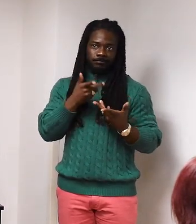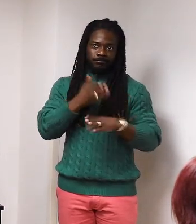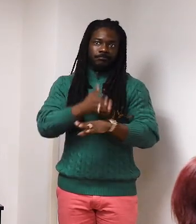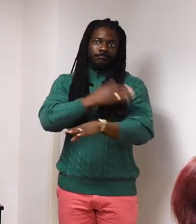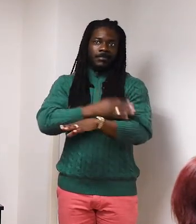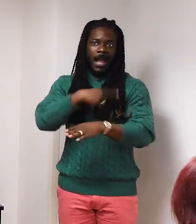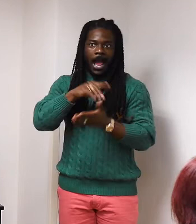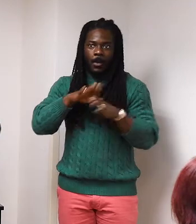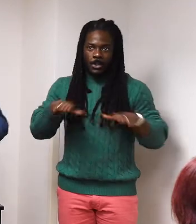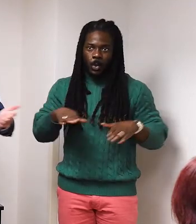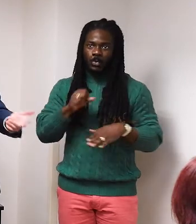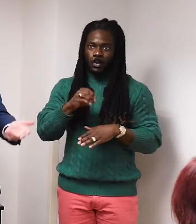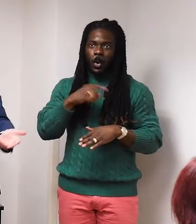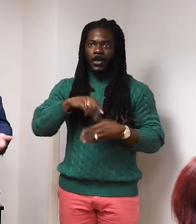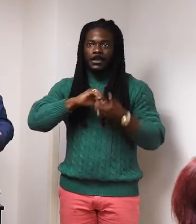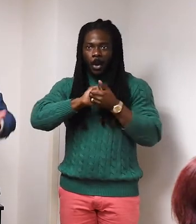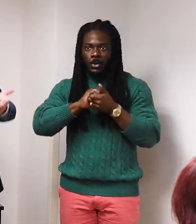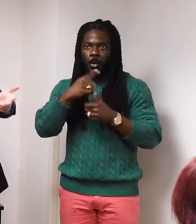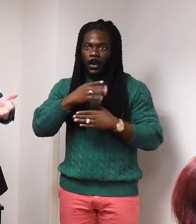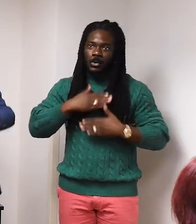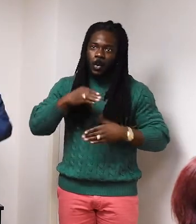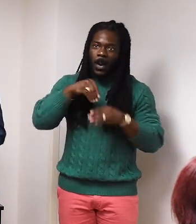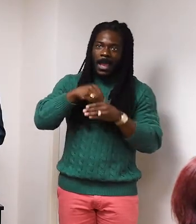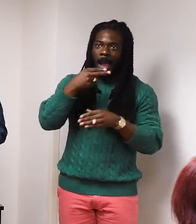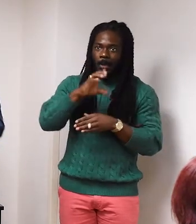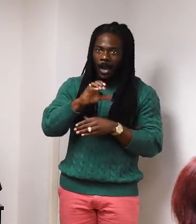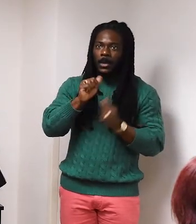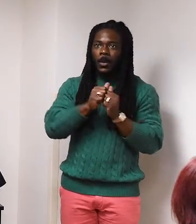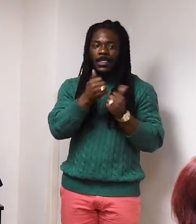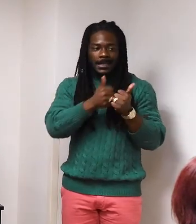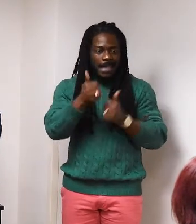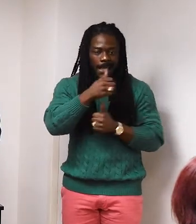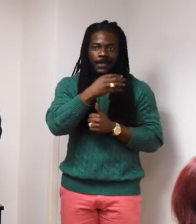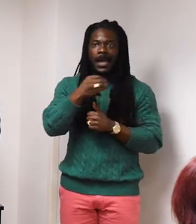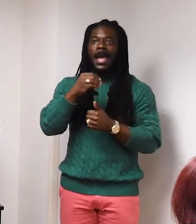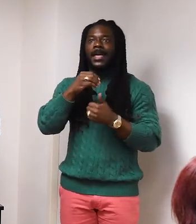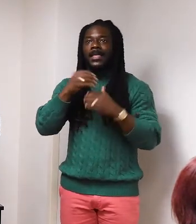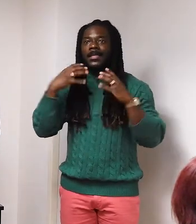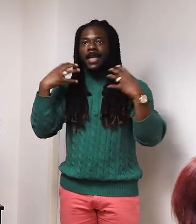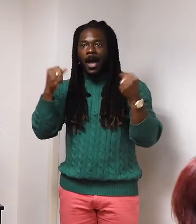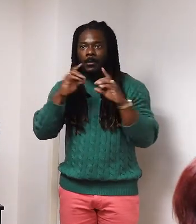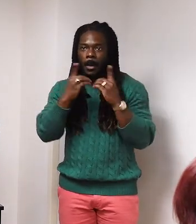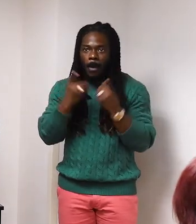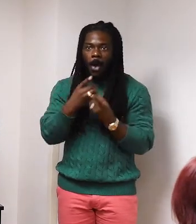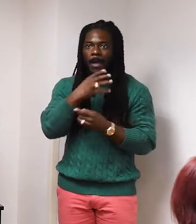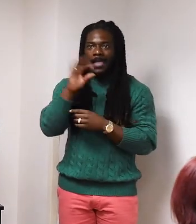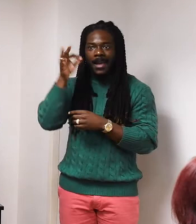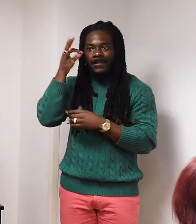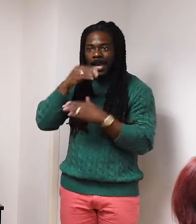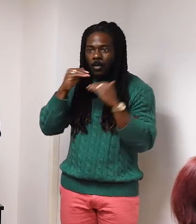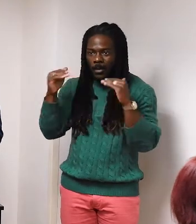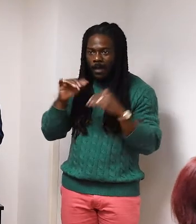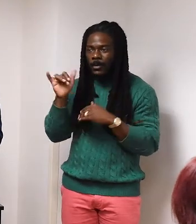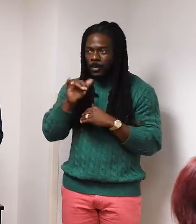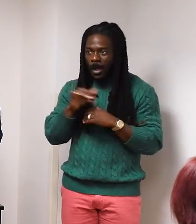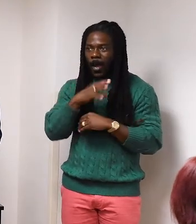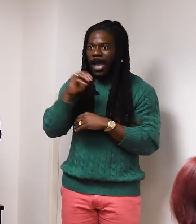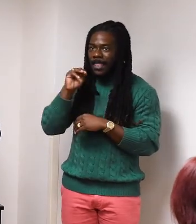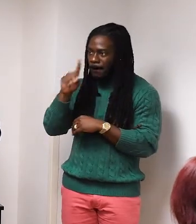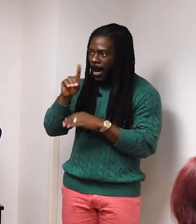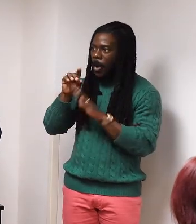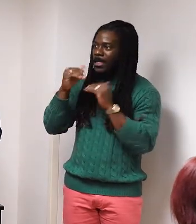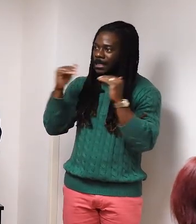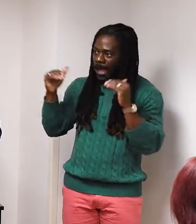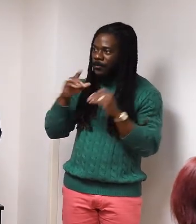we enjoy in Howard County with our executive, with our health department, with the federal level, Congressman Sarbanes, for your work as well. At the Maryland